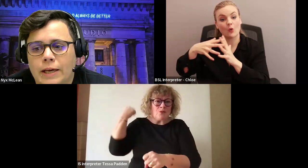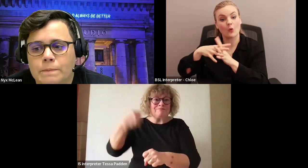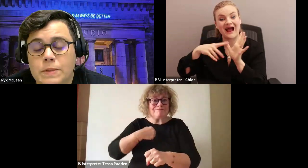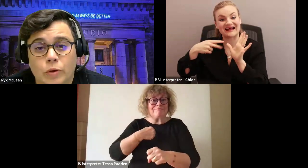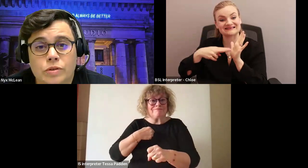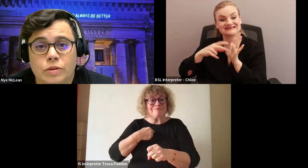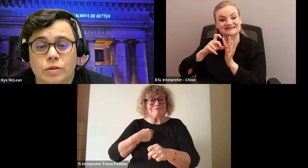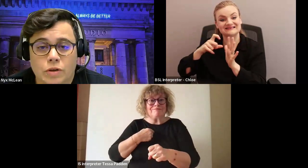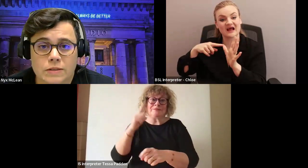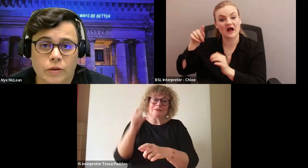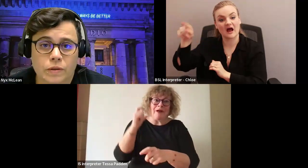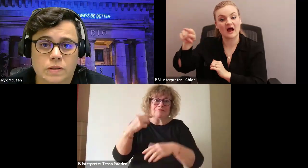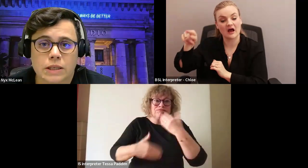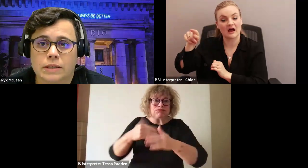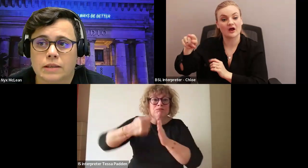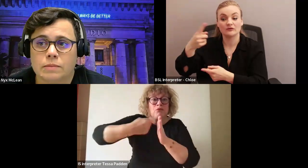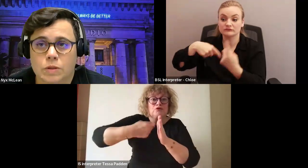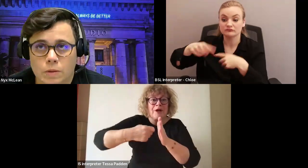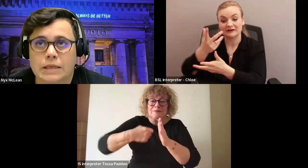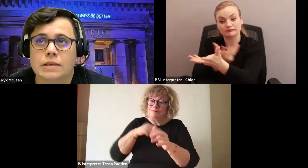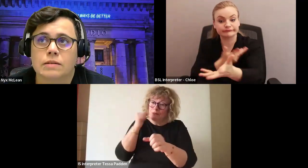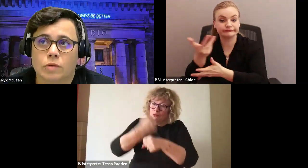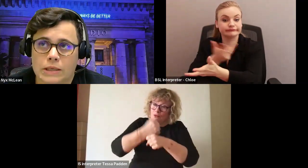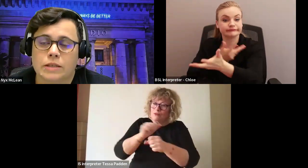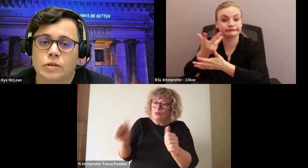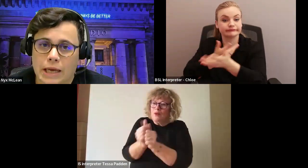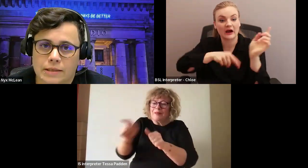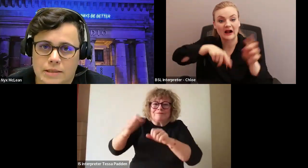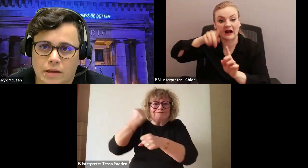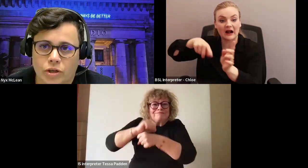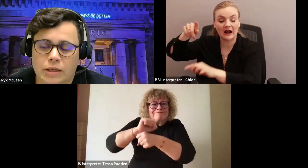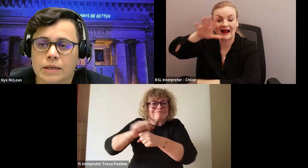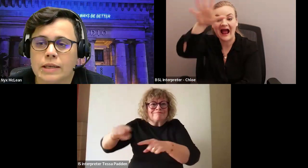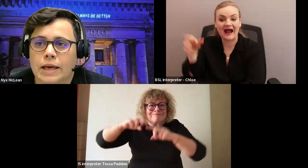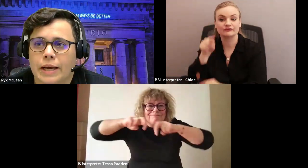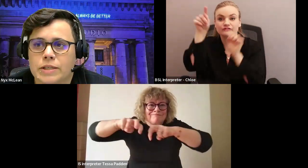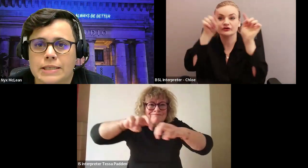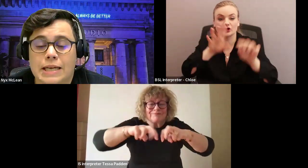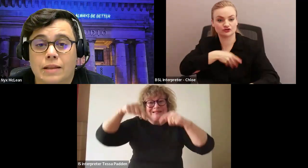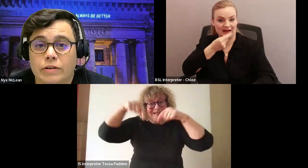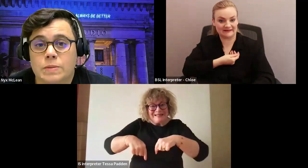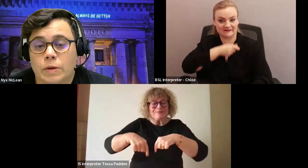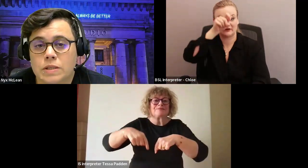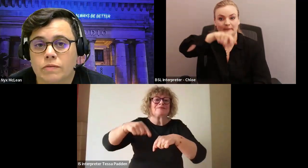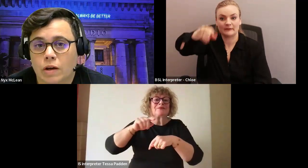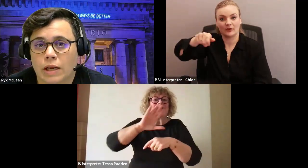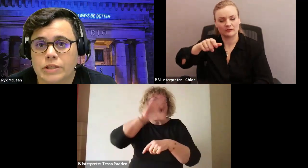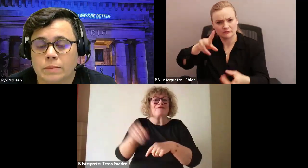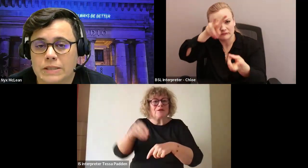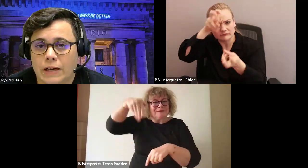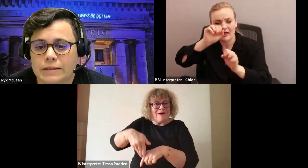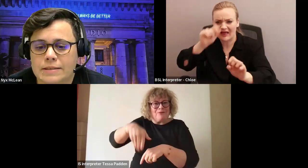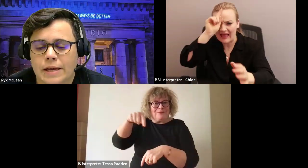we spoke to trans folks in Botswana, Rwanda, Uganda, and South Africa to understand their experiences of